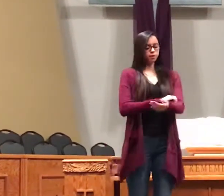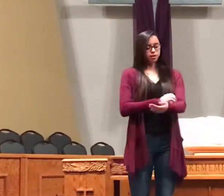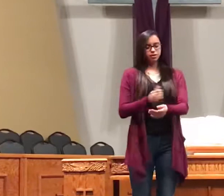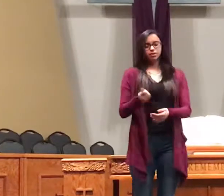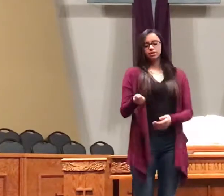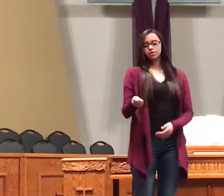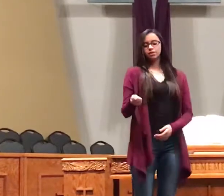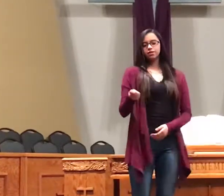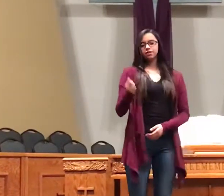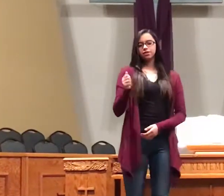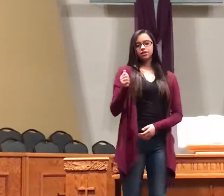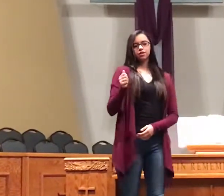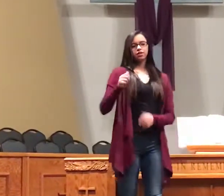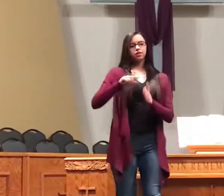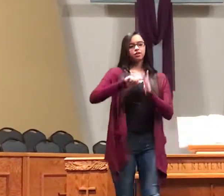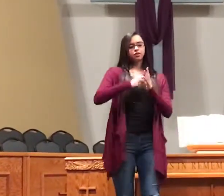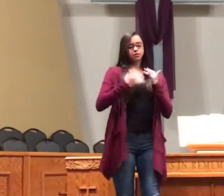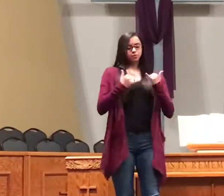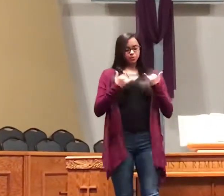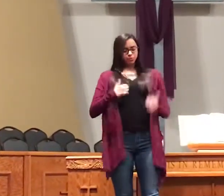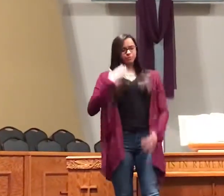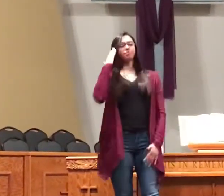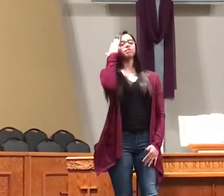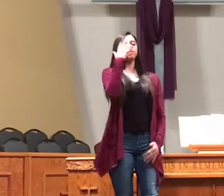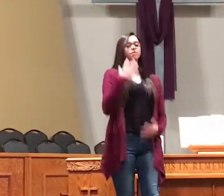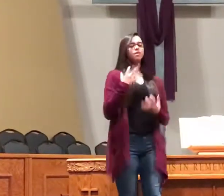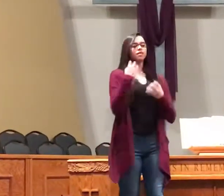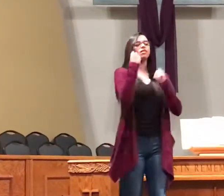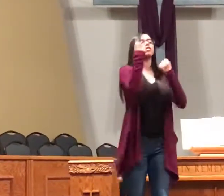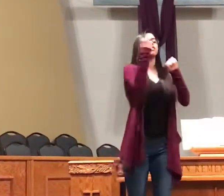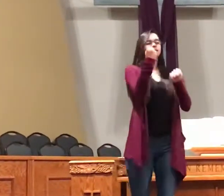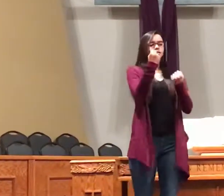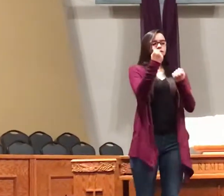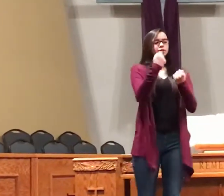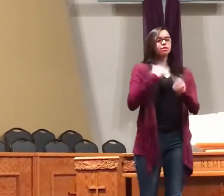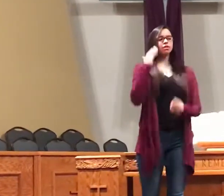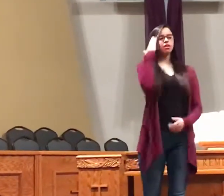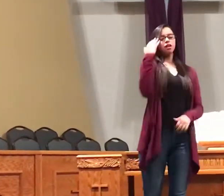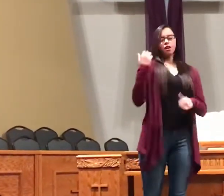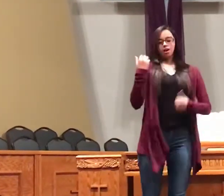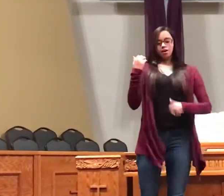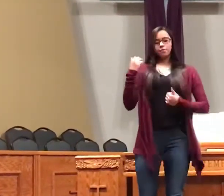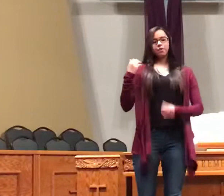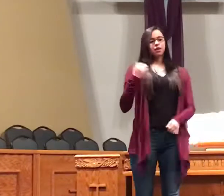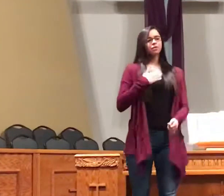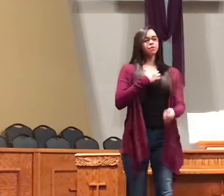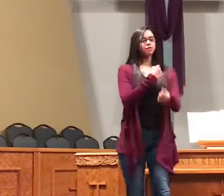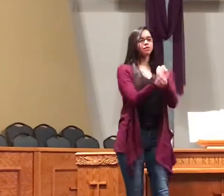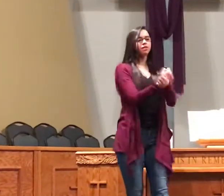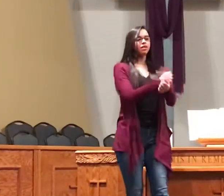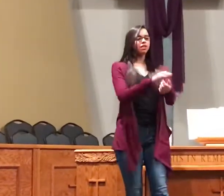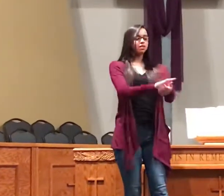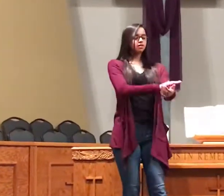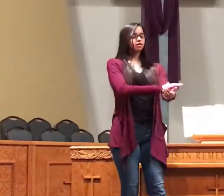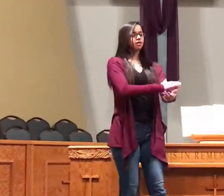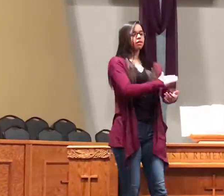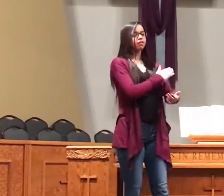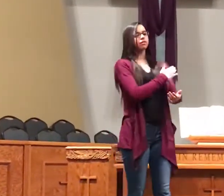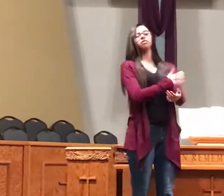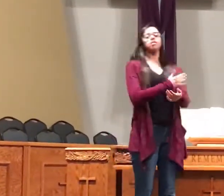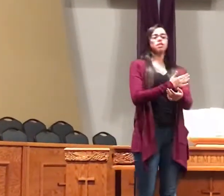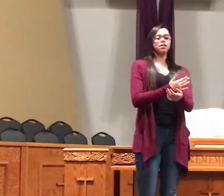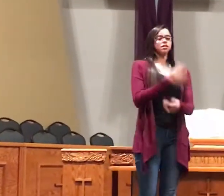My power's churned on, starting right now I'll be strong. I'll play my fight